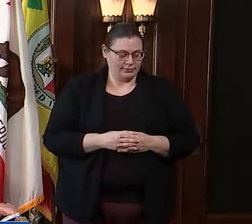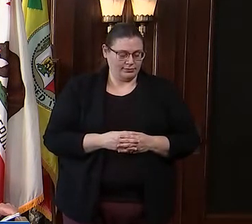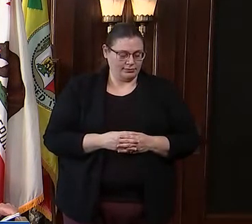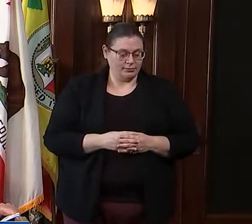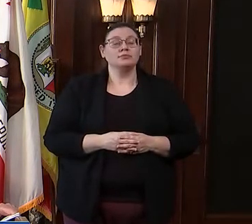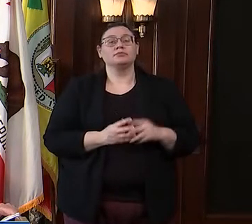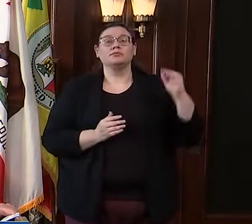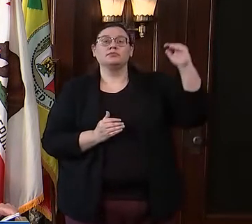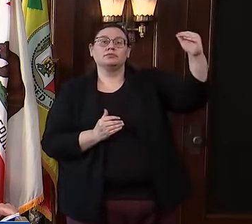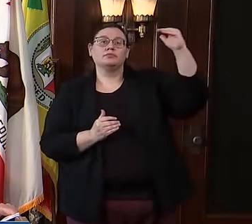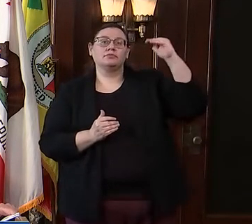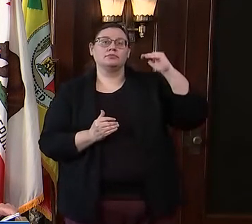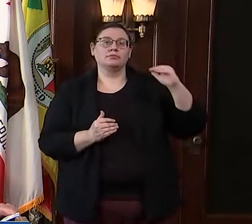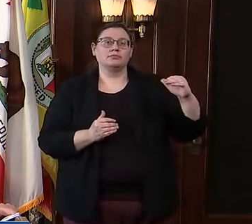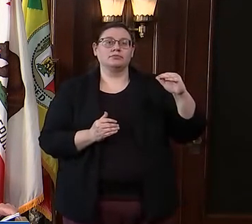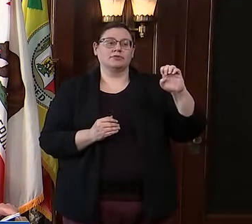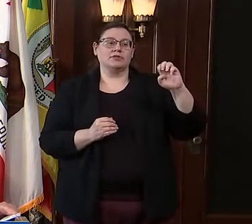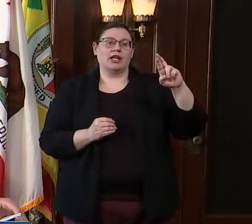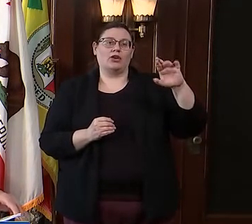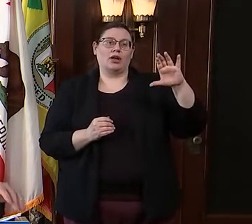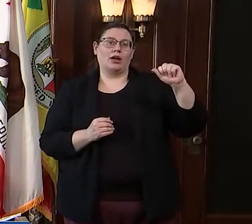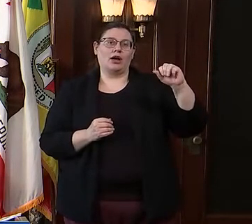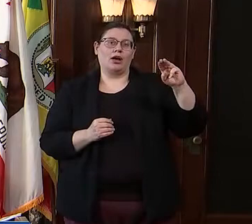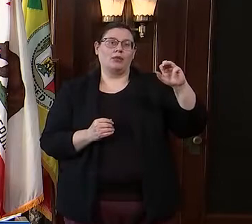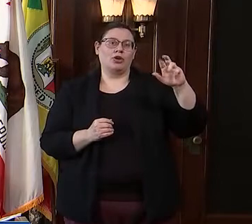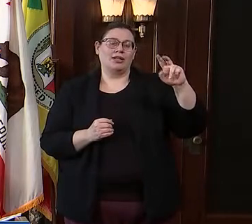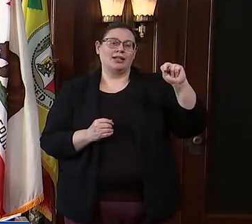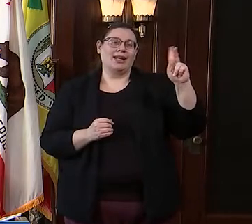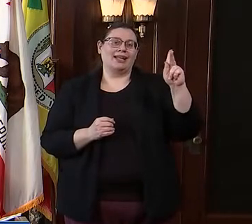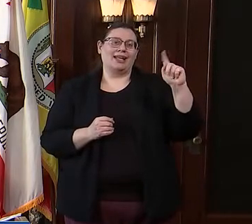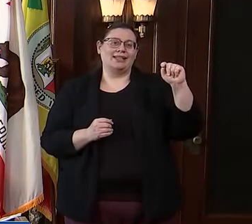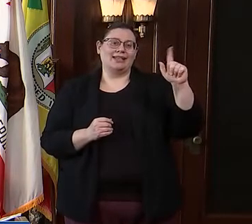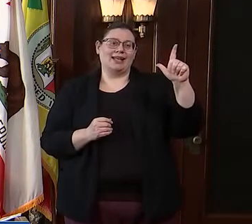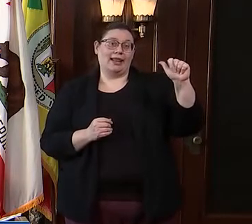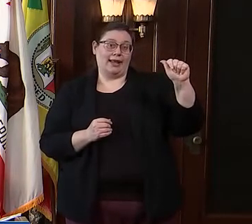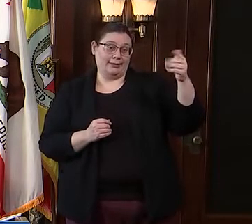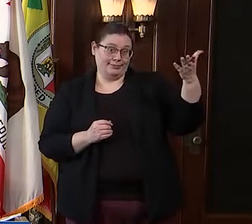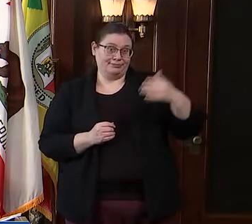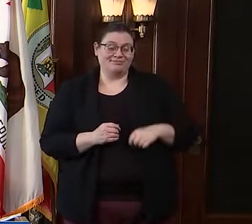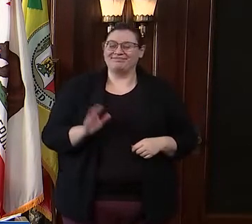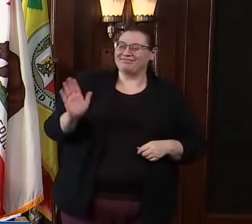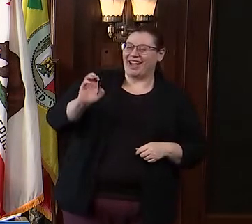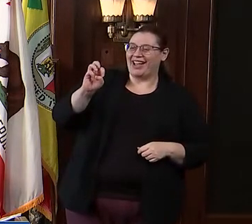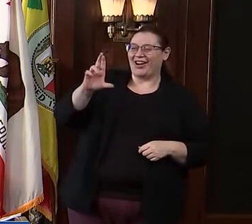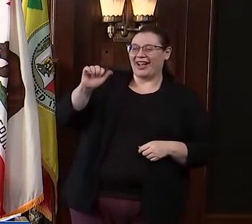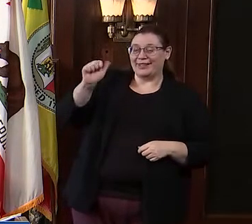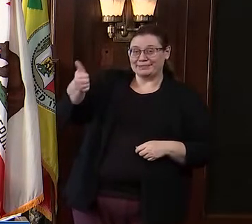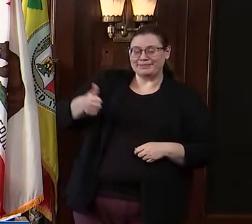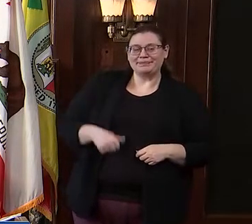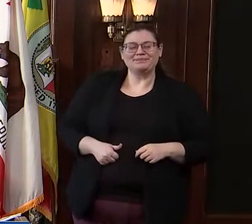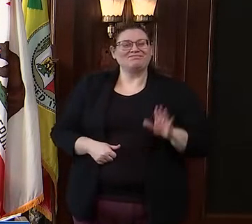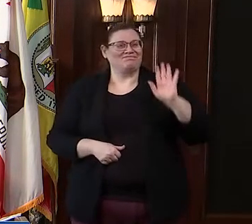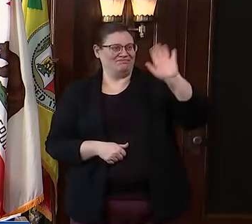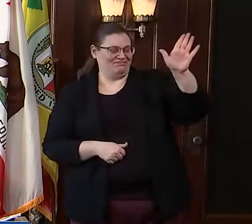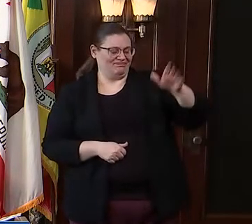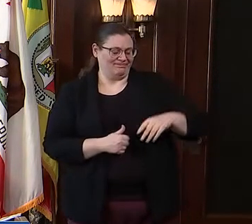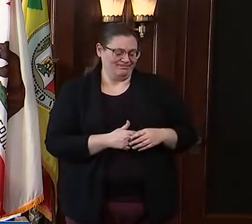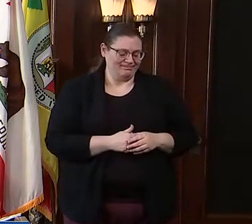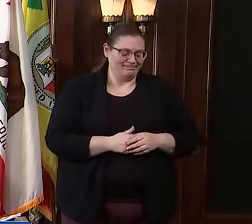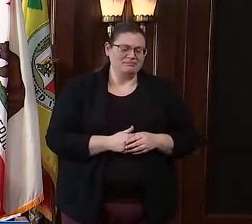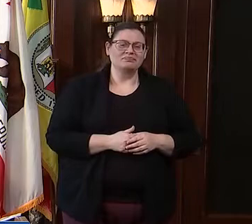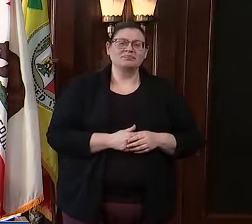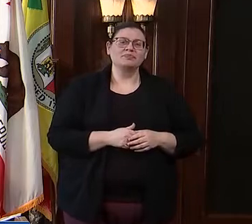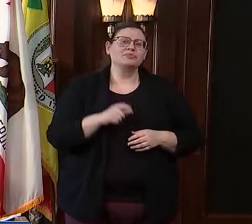Next question is from the line of Erica Martin with KTLA. Your line is now open. Hi, Erica. Hey there. You